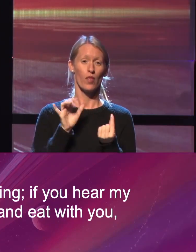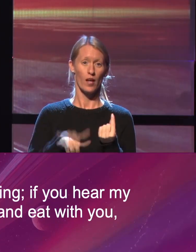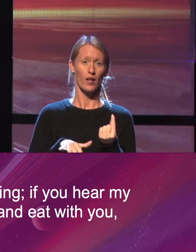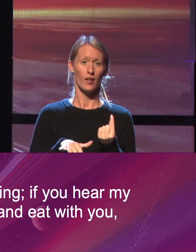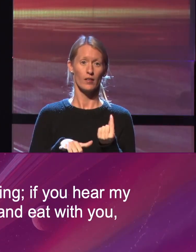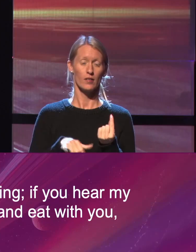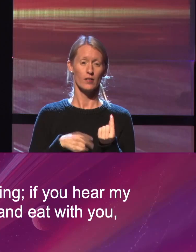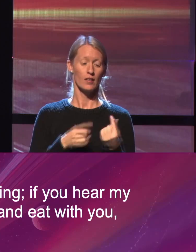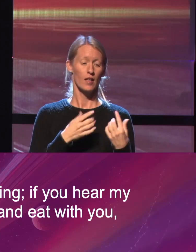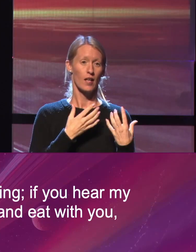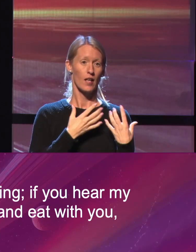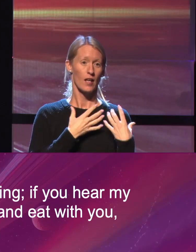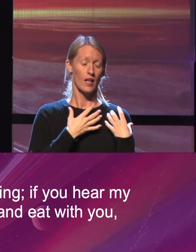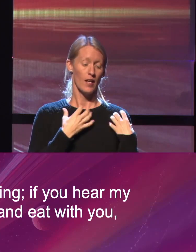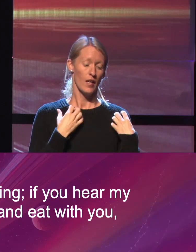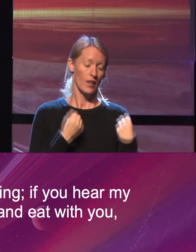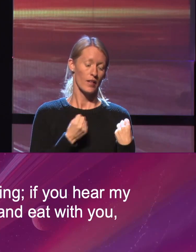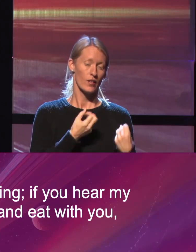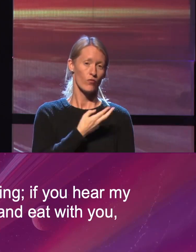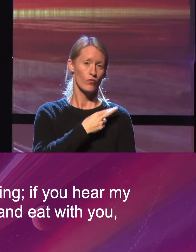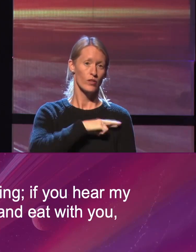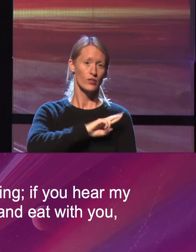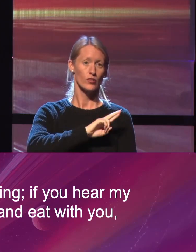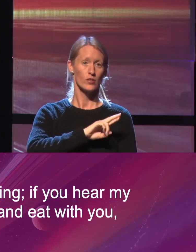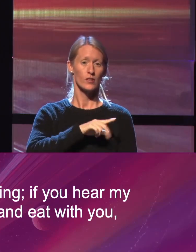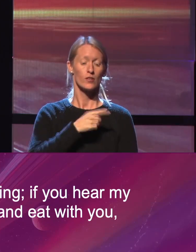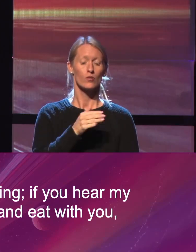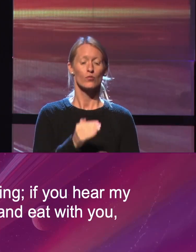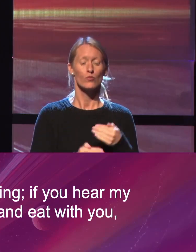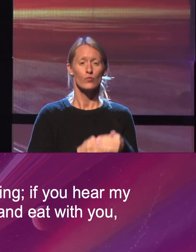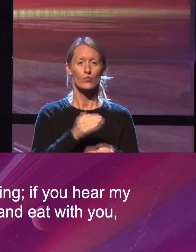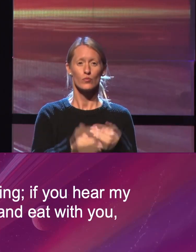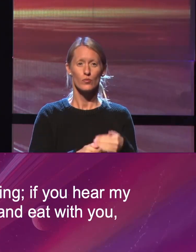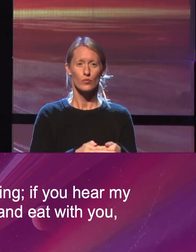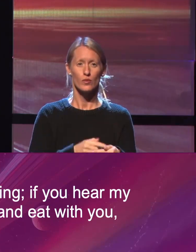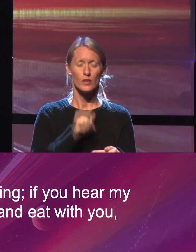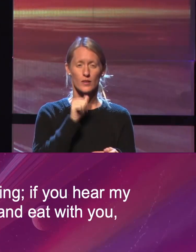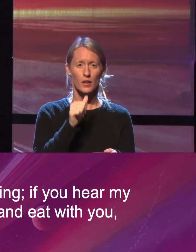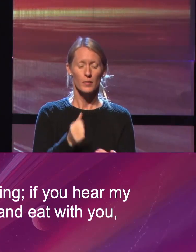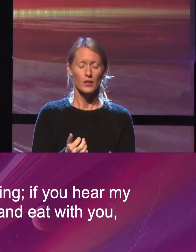Healthy religion helps you have a way of moving forward without being